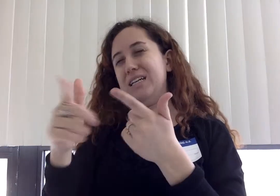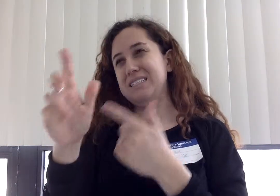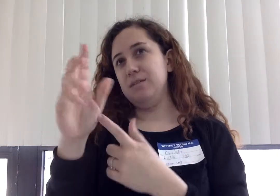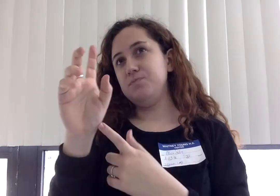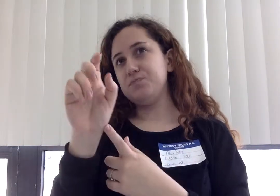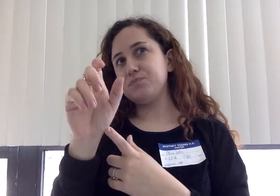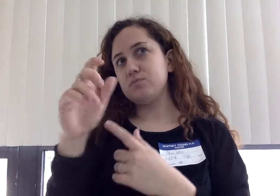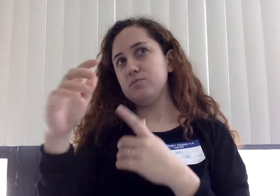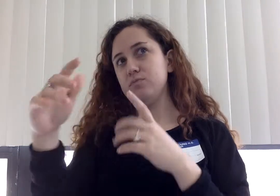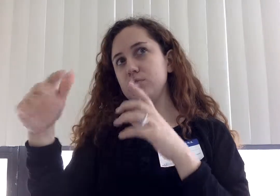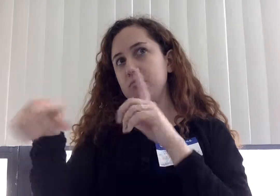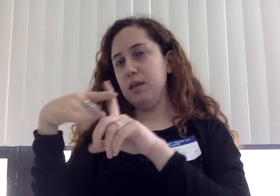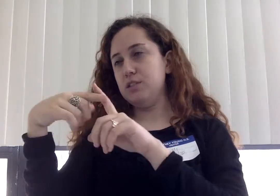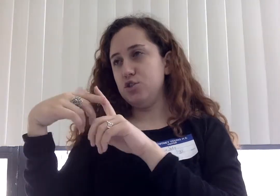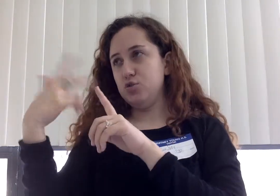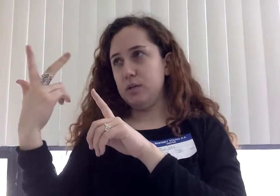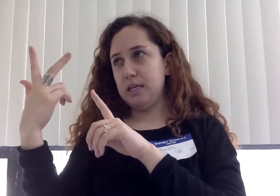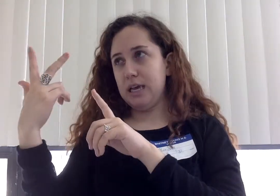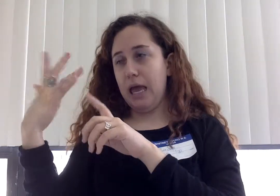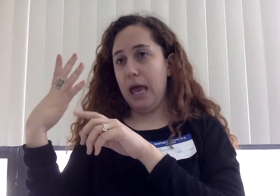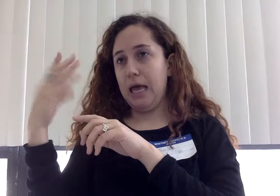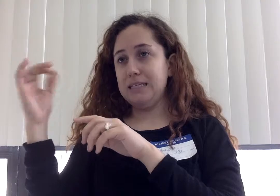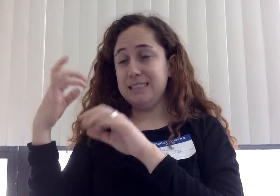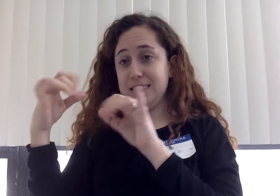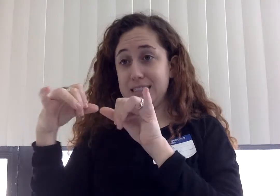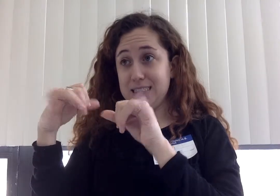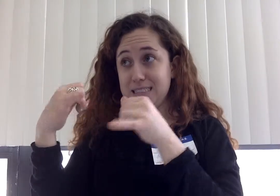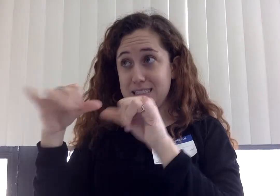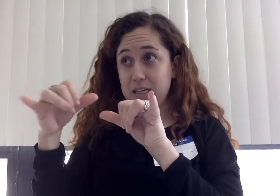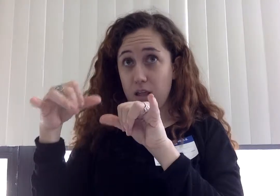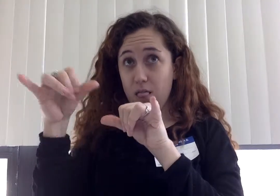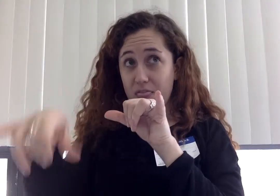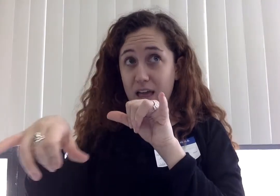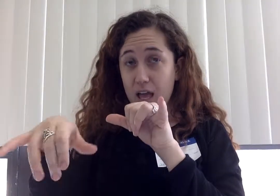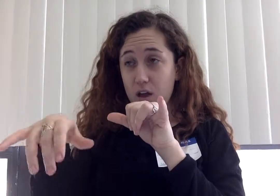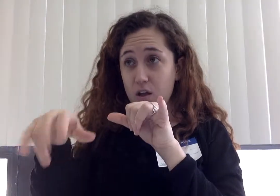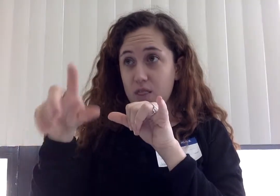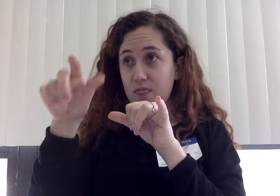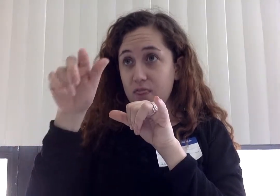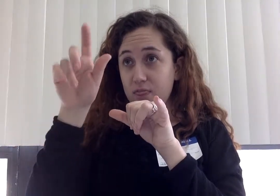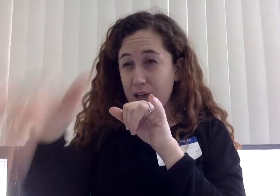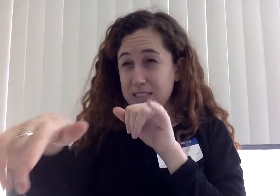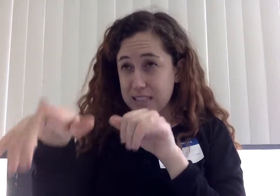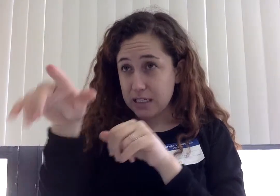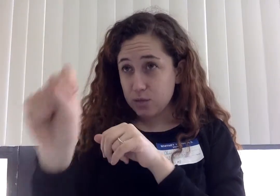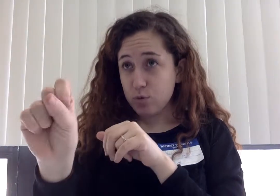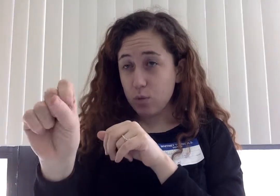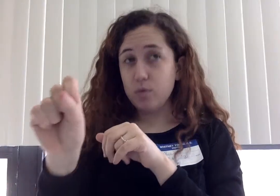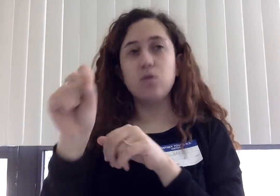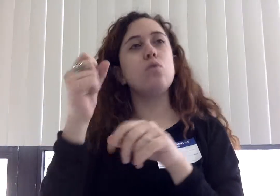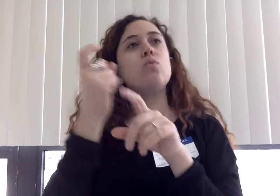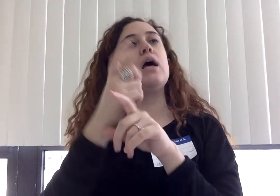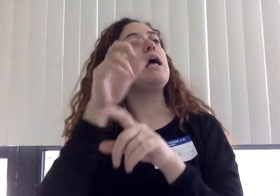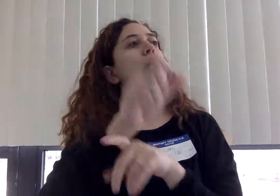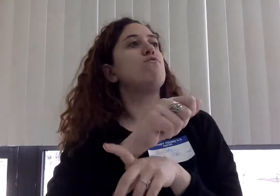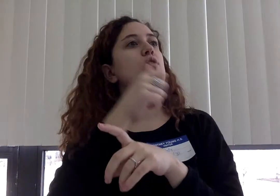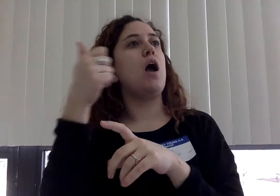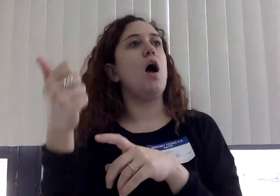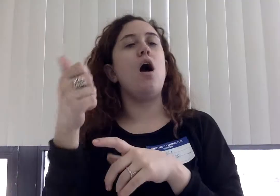the denominator, then that's the Because, at every other value of x, so let's say we just plugged